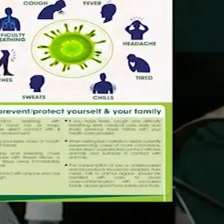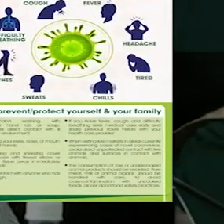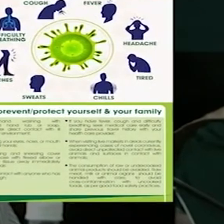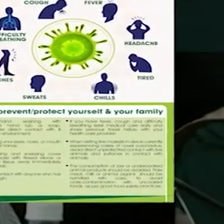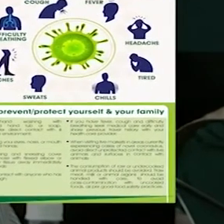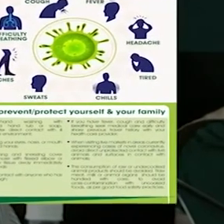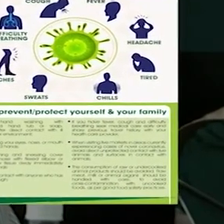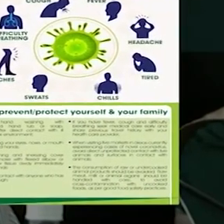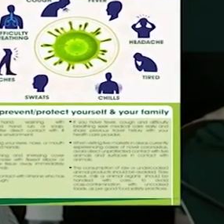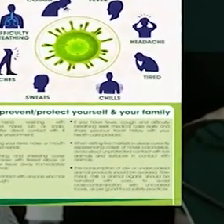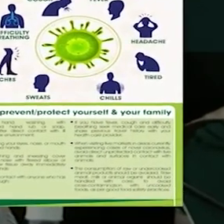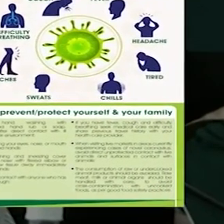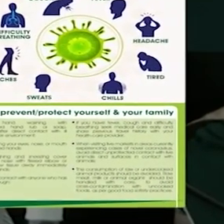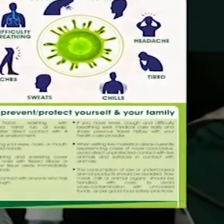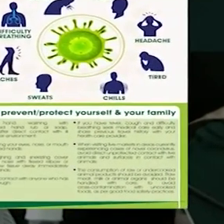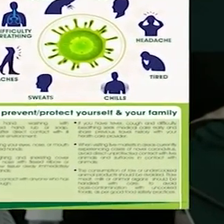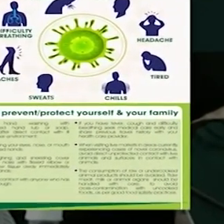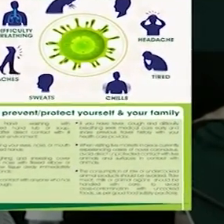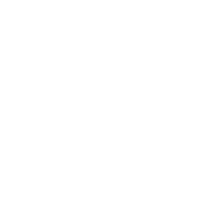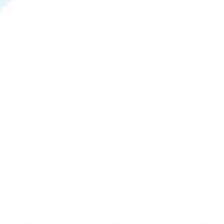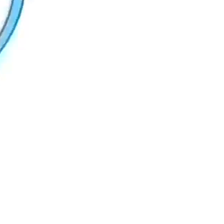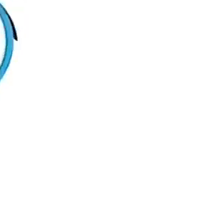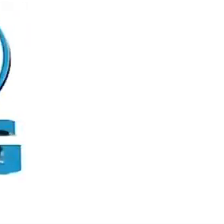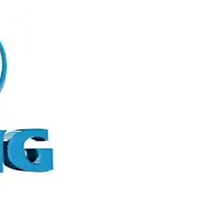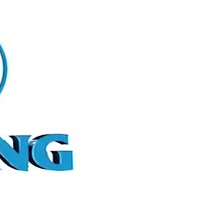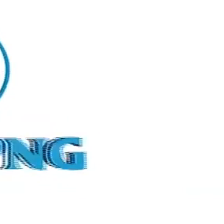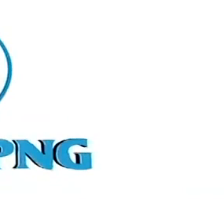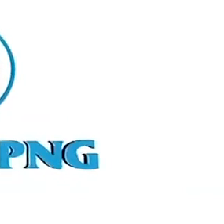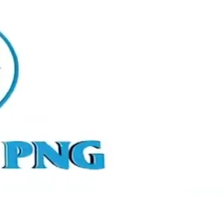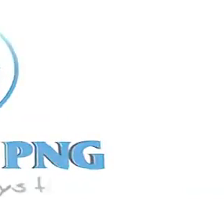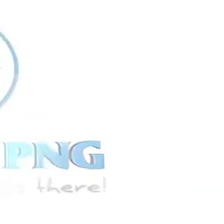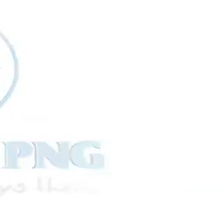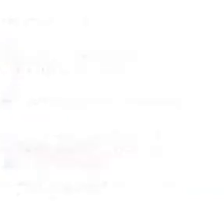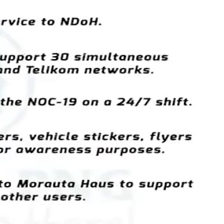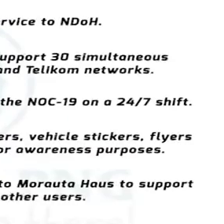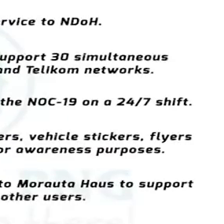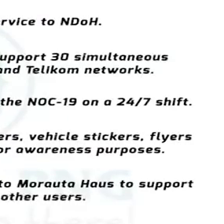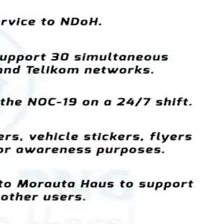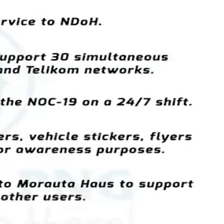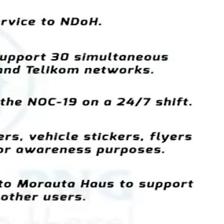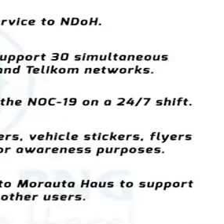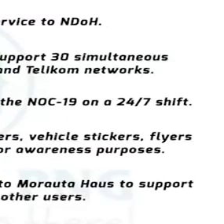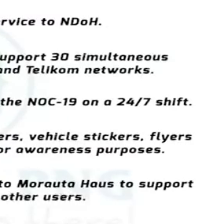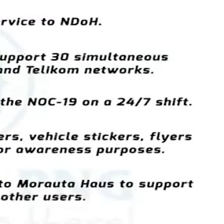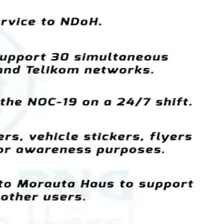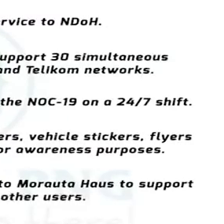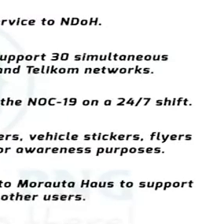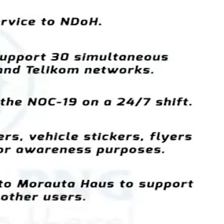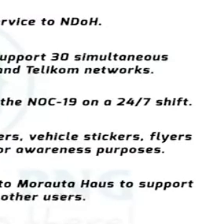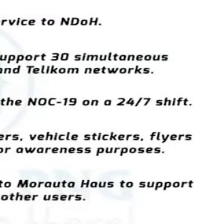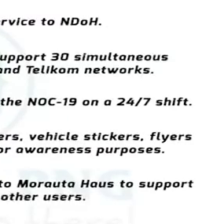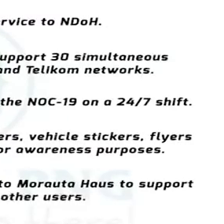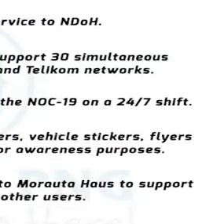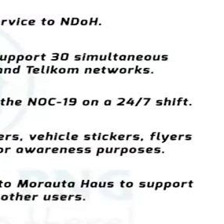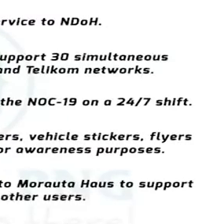authorities. Come forward and assist the authorities. We at Telecom chose both. We joined the government to appeal to every